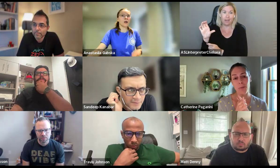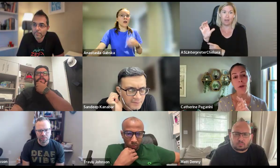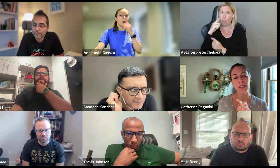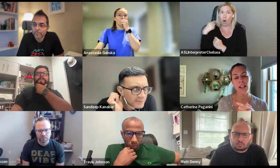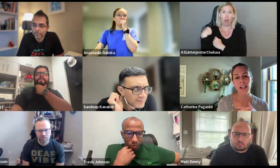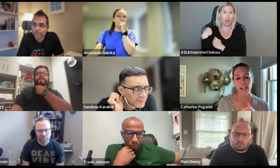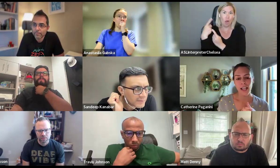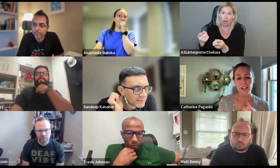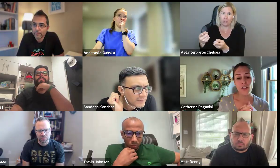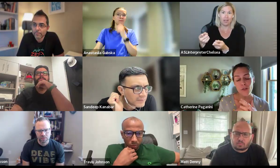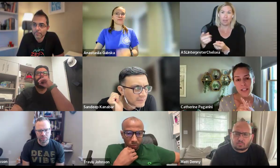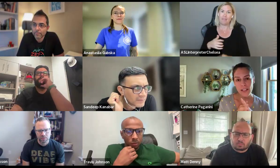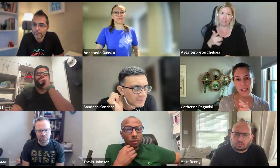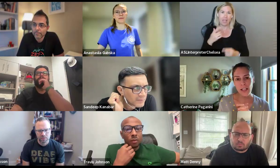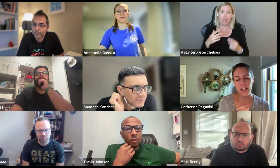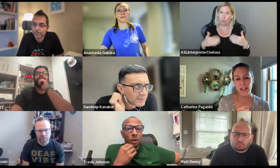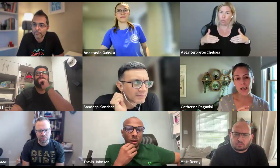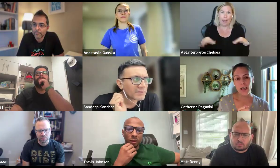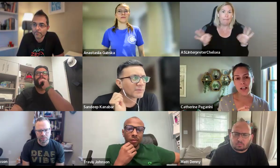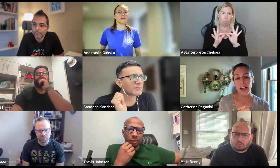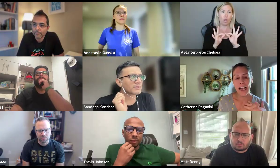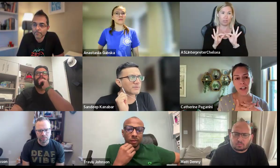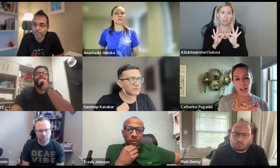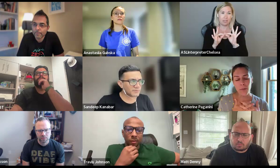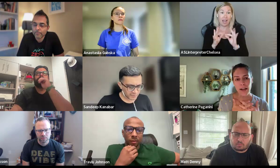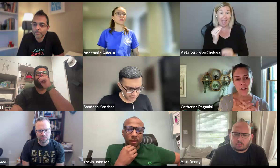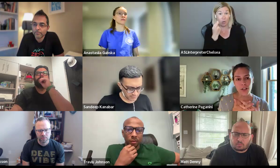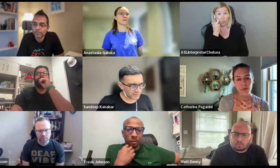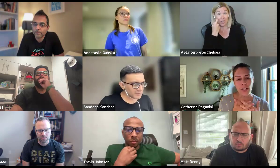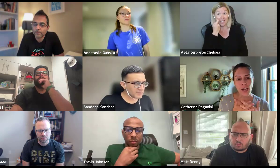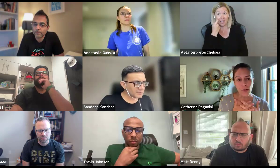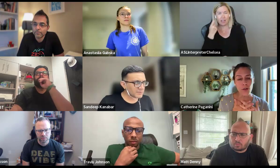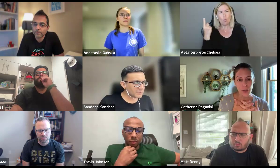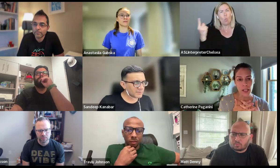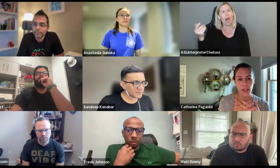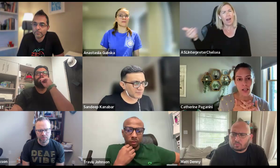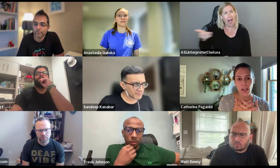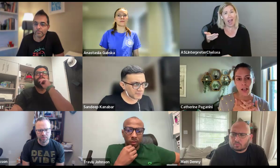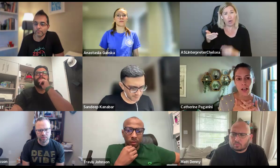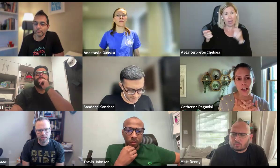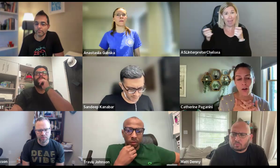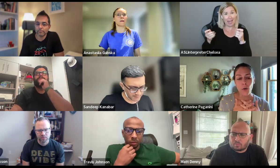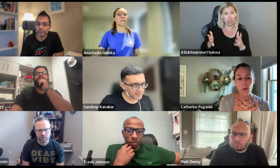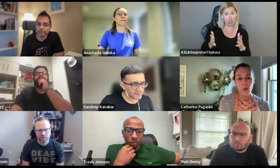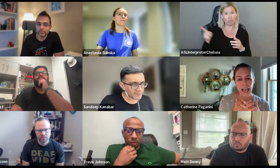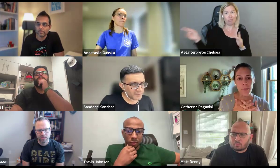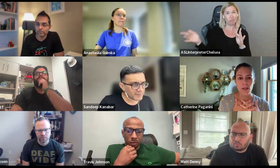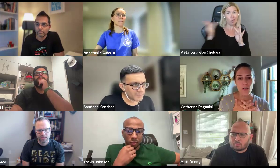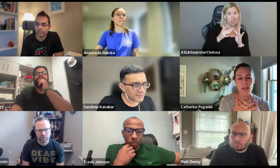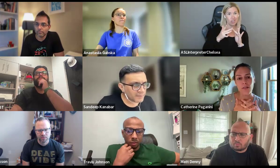really important. And just recently, a hiring manager reached out to me who happened to